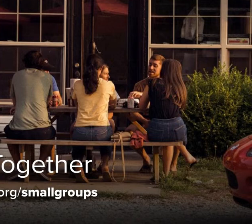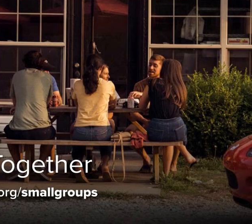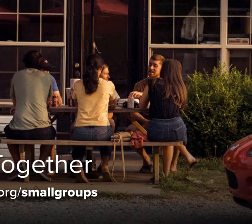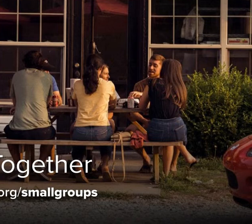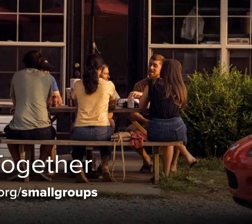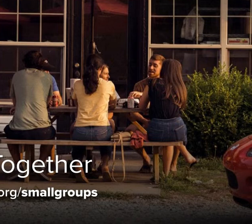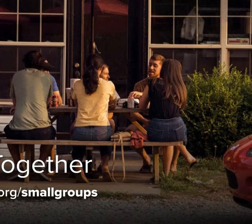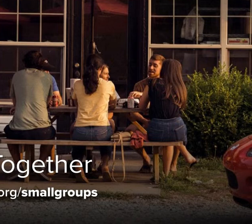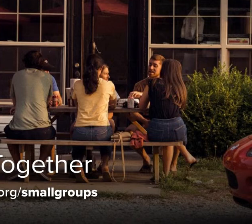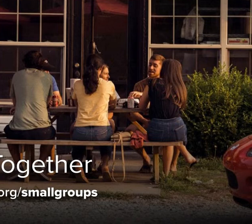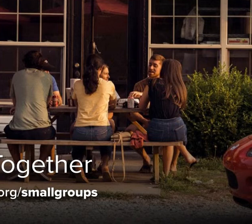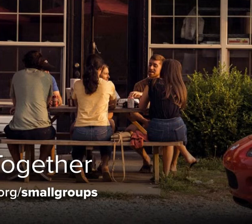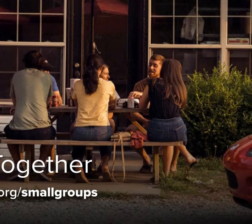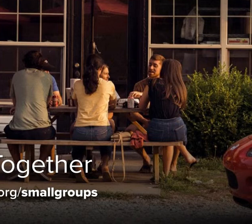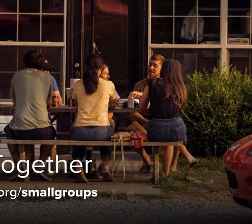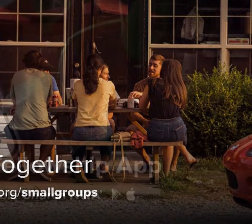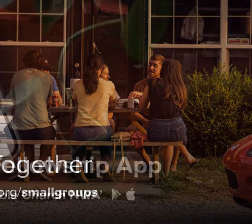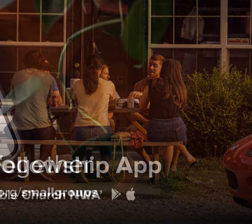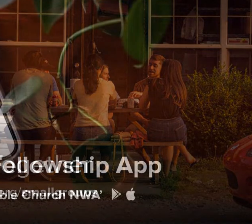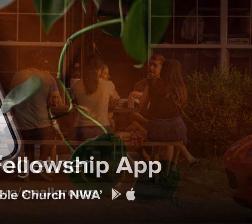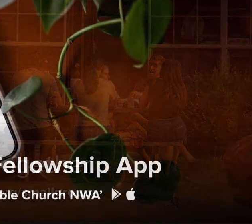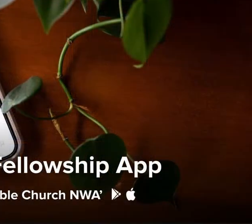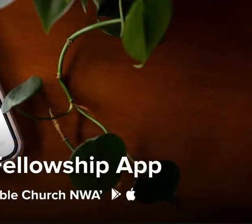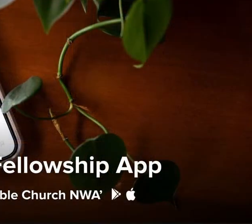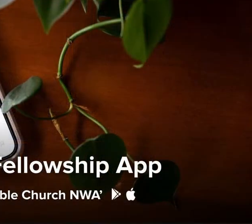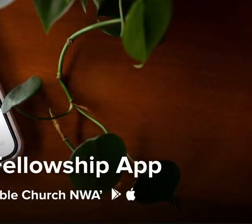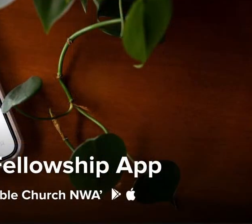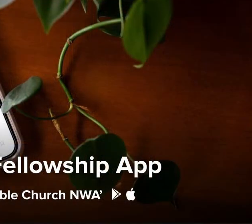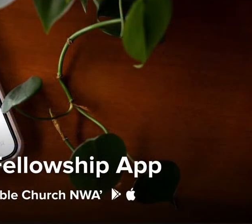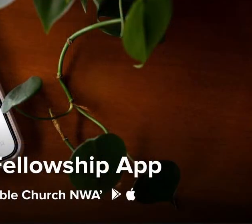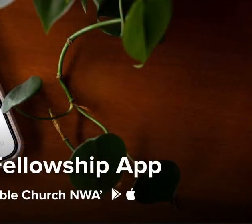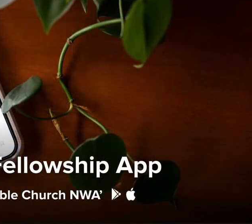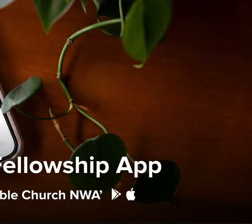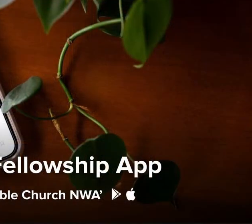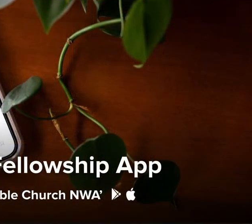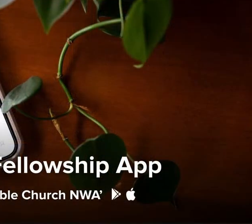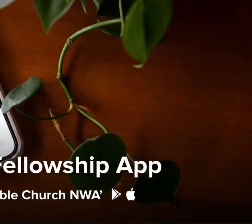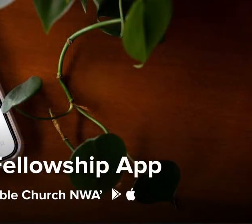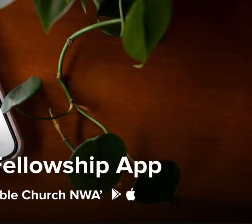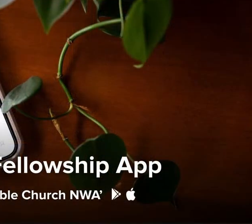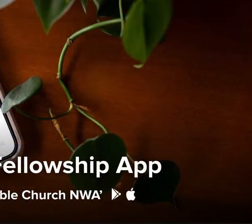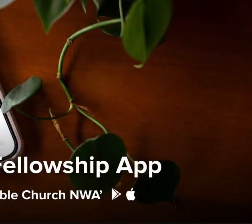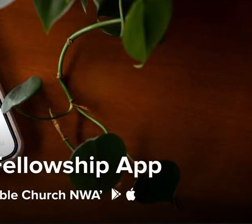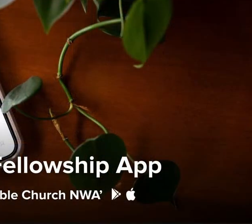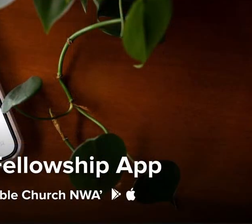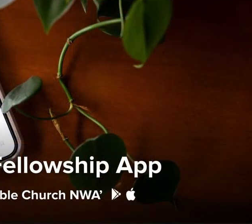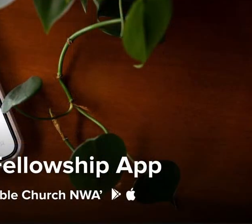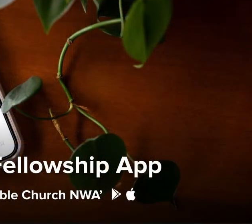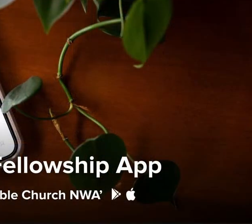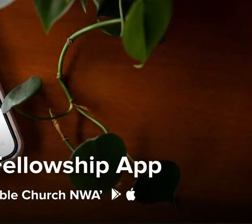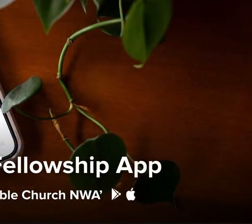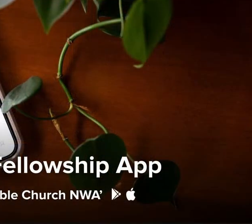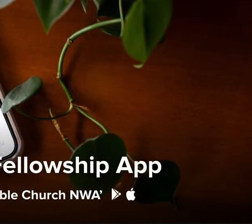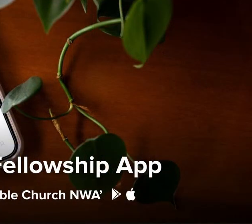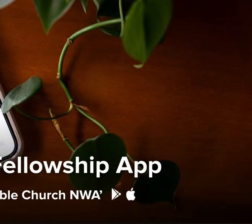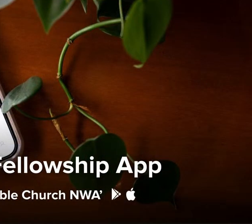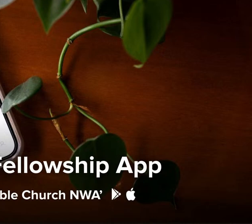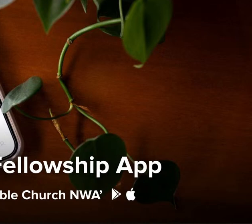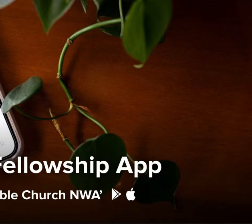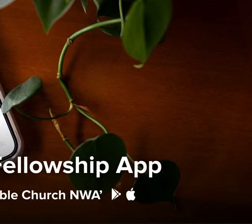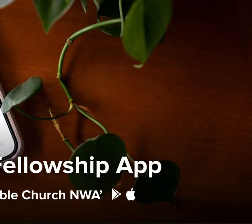Search and know the depths of our souls, and our hearts